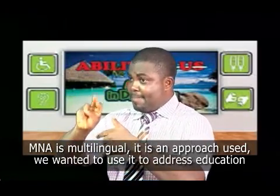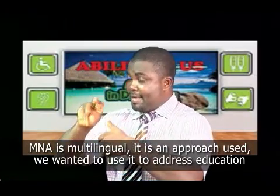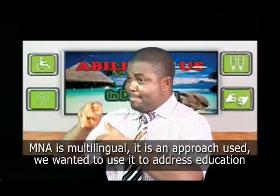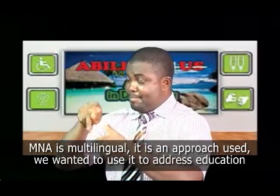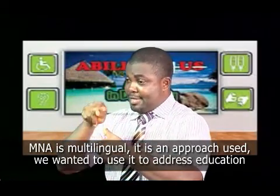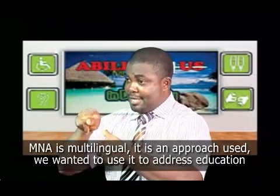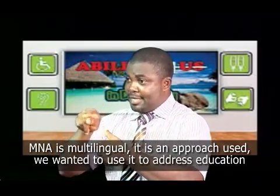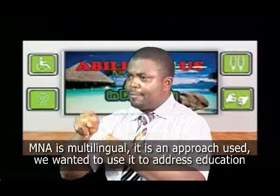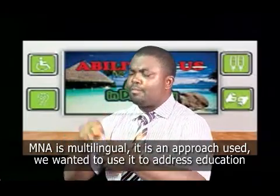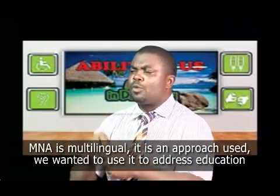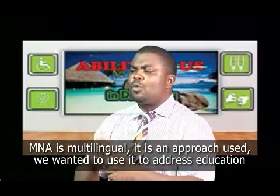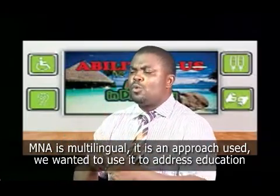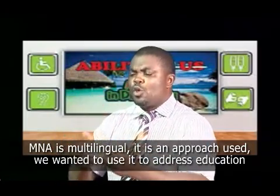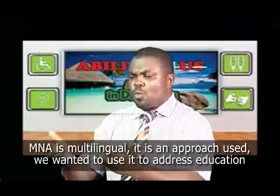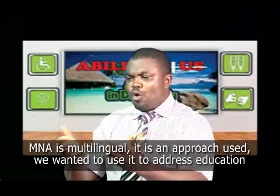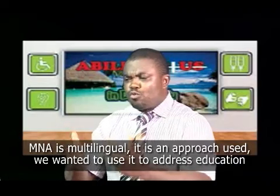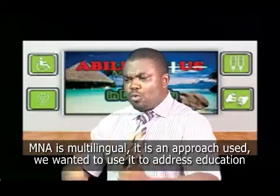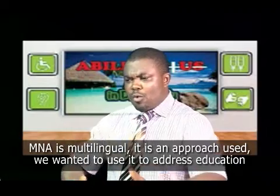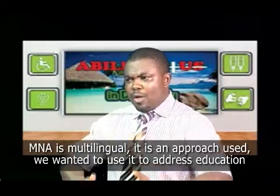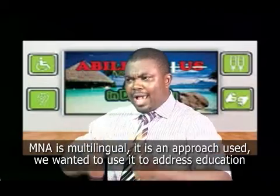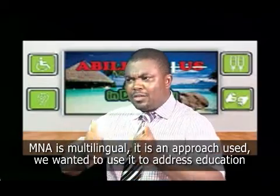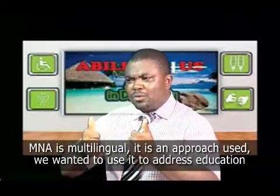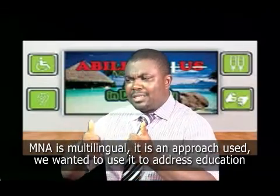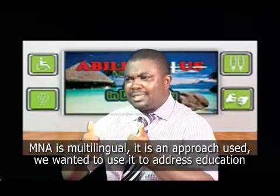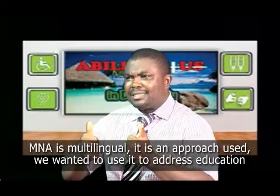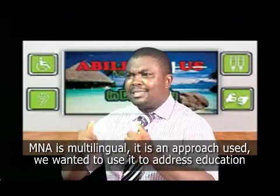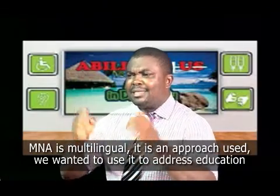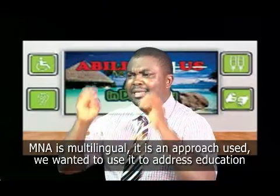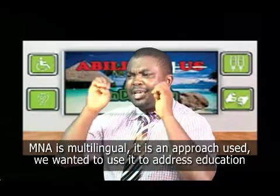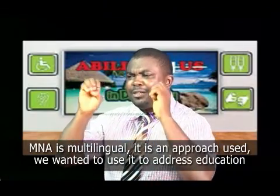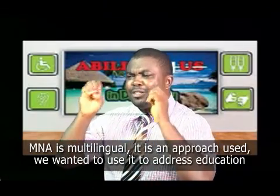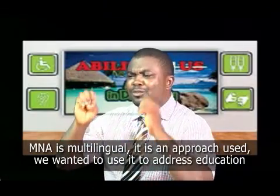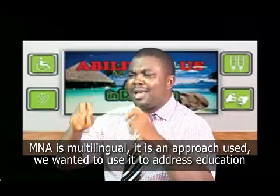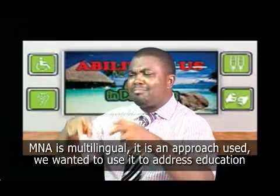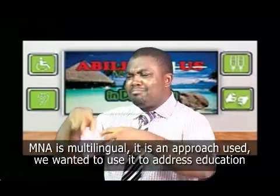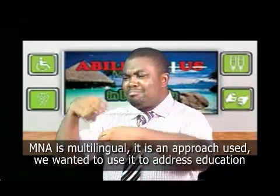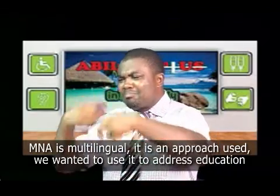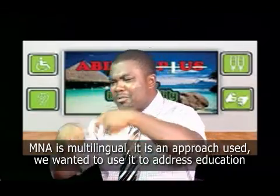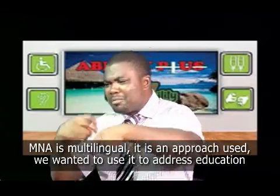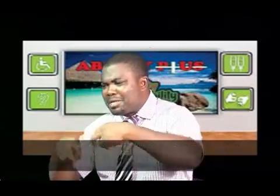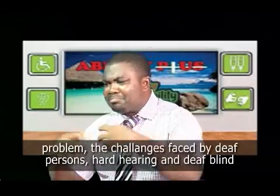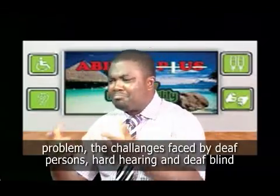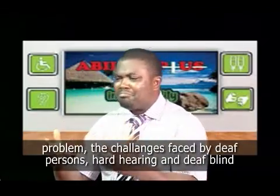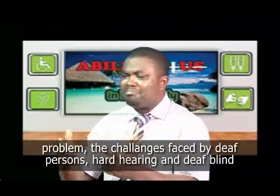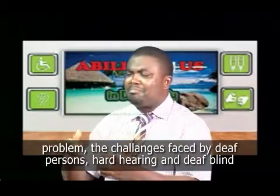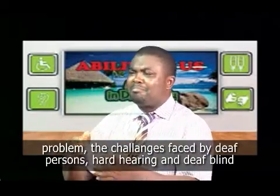approach that is used. We wanted to use it to address education problem.